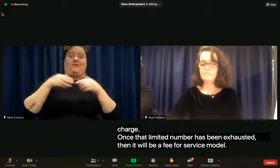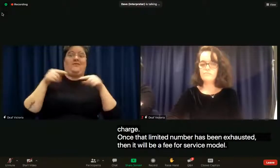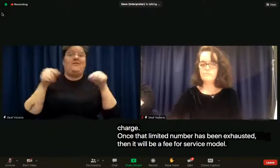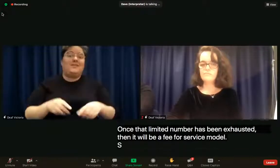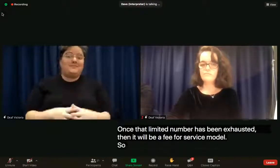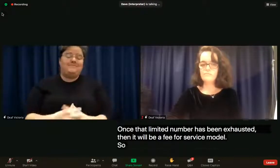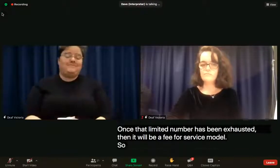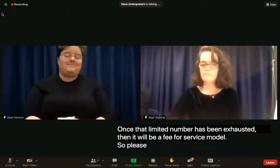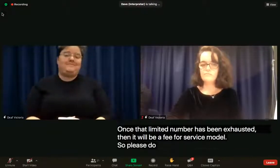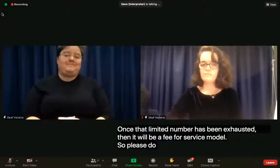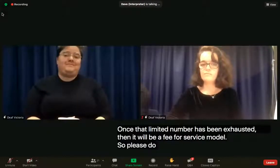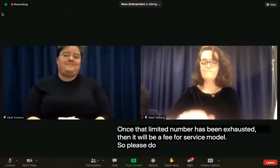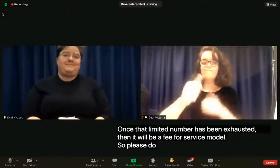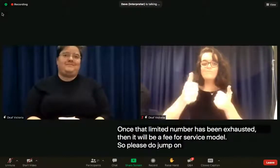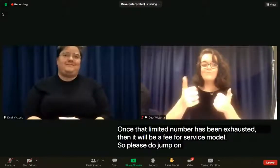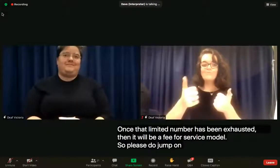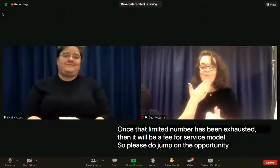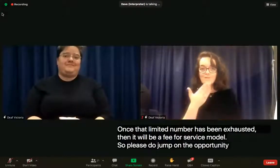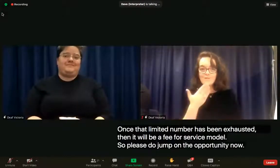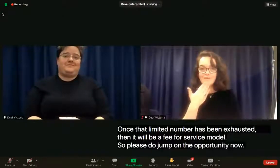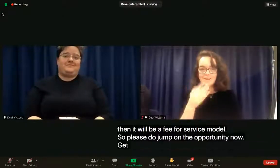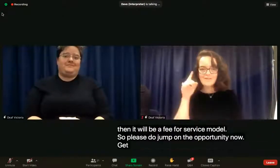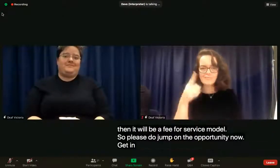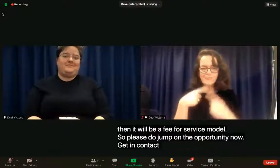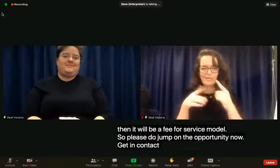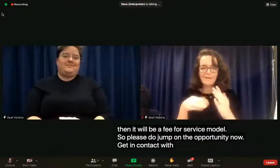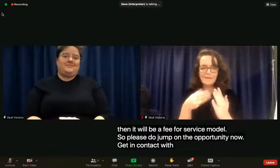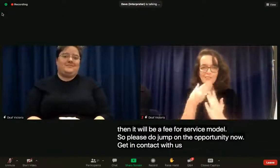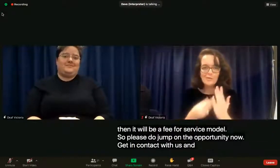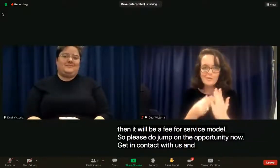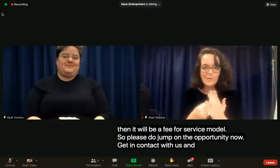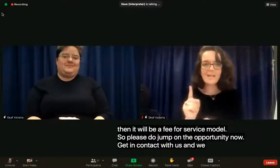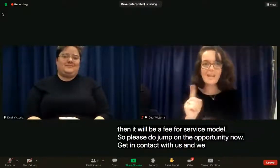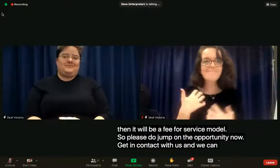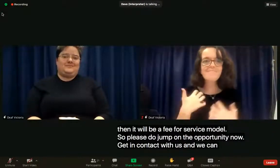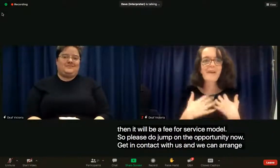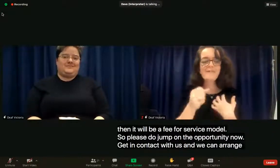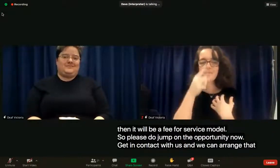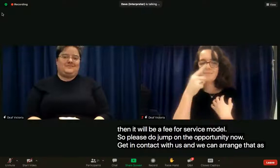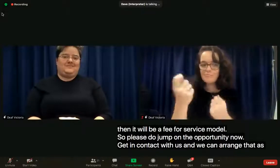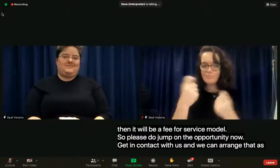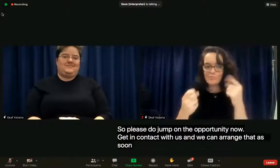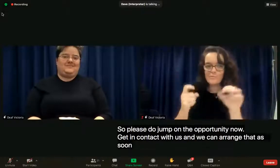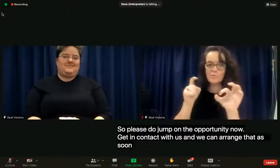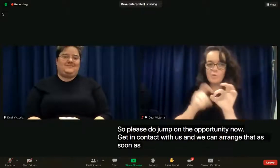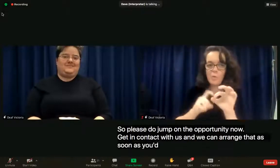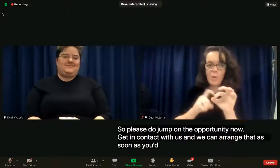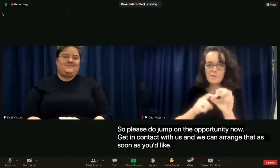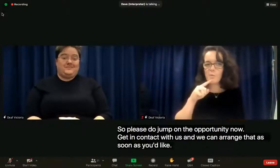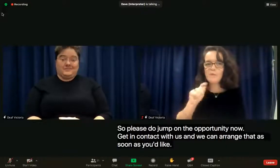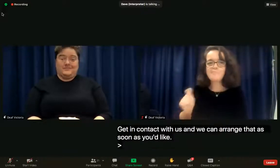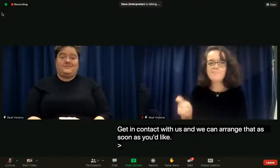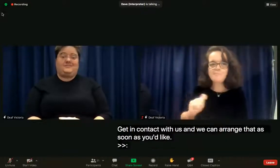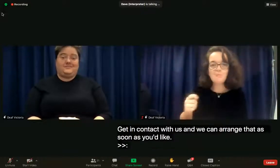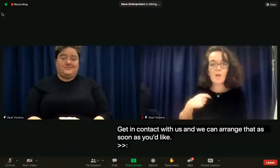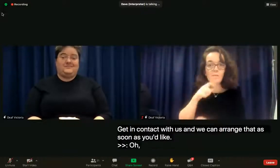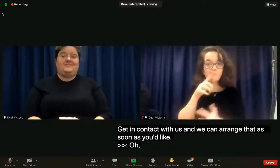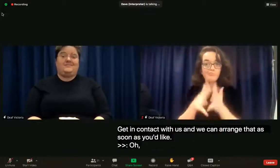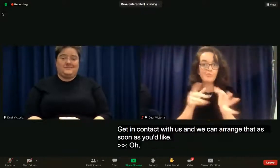with us, and we can arrange that as soon as you'd like. Well, thanks so much for explaining those resources to me. Well, I'm looking